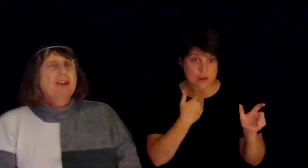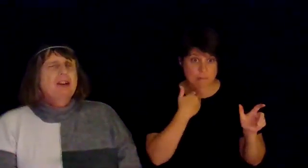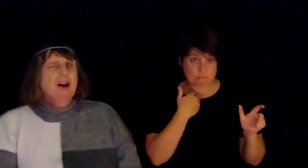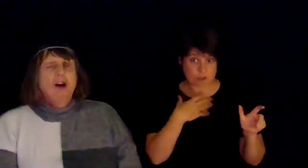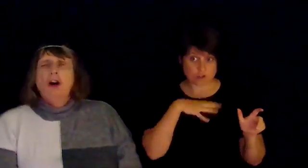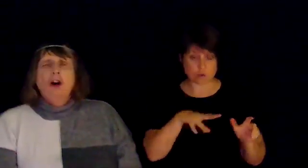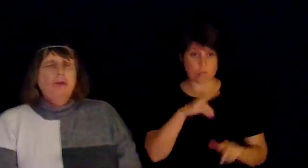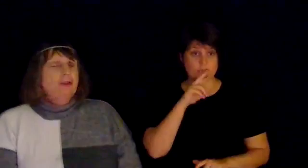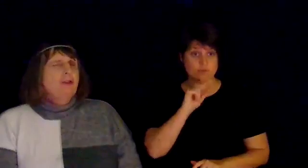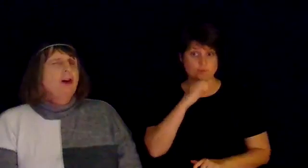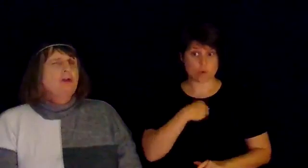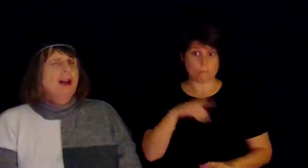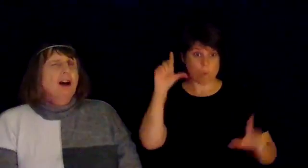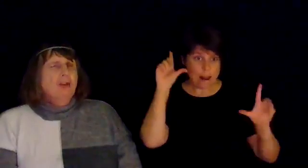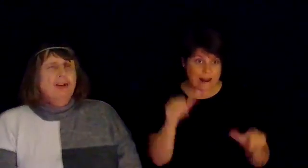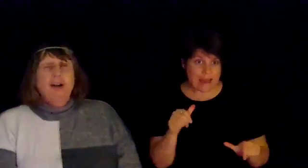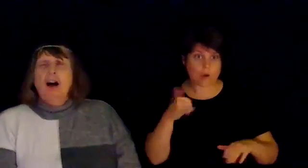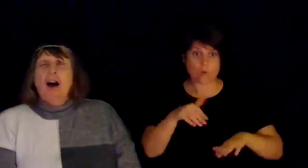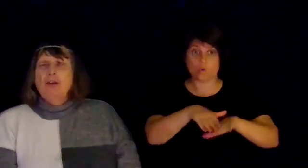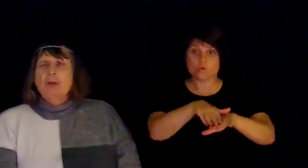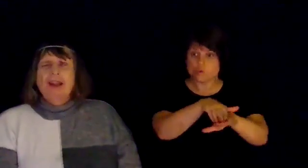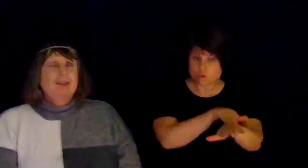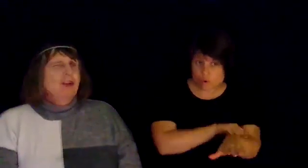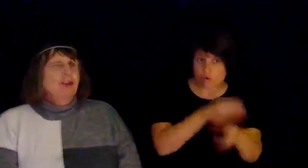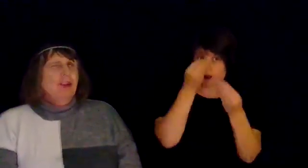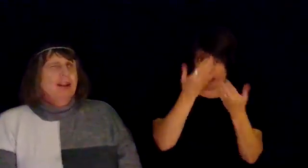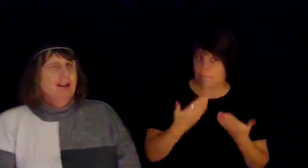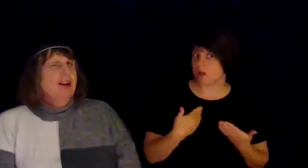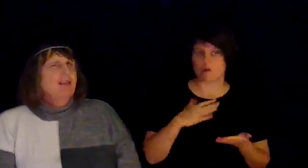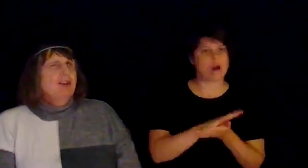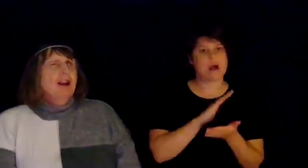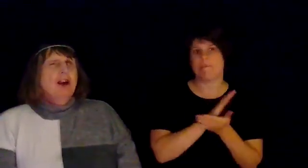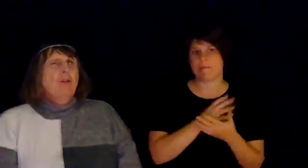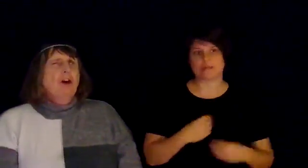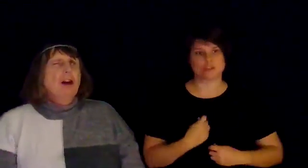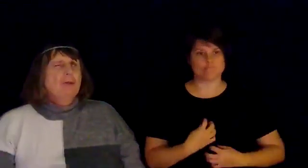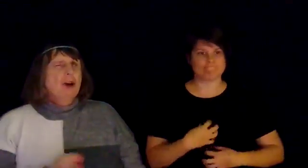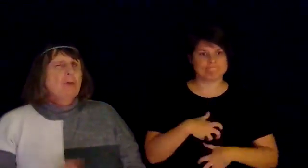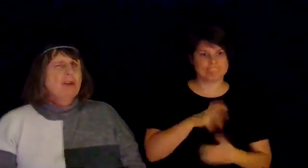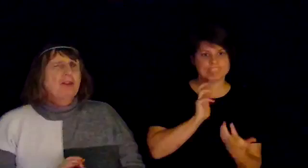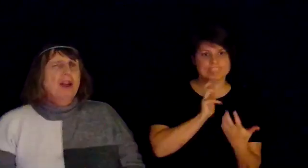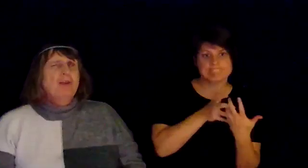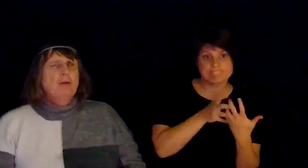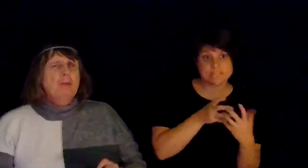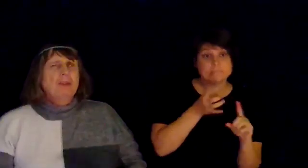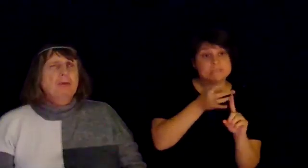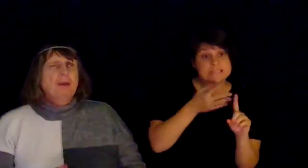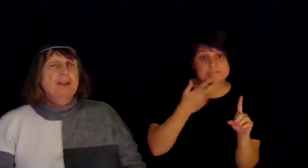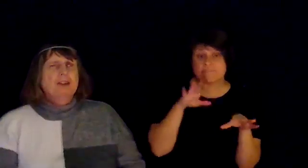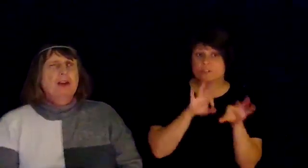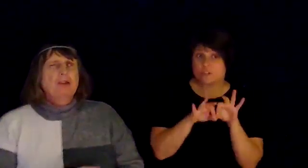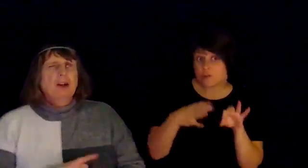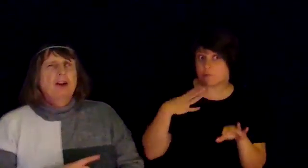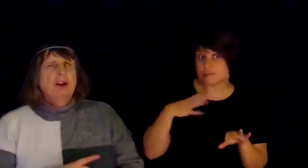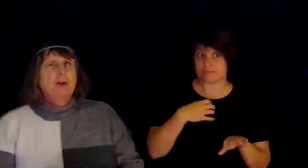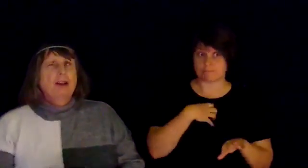up louder or slow down, I will be happy to do that, particularly for interpreters, if you want me to